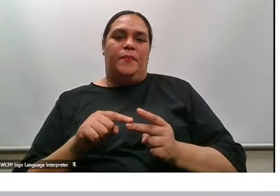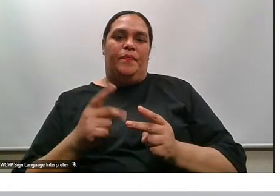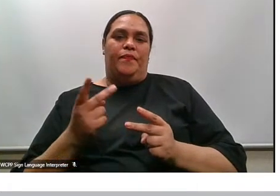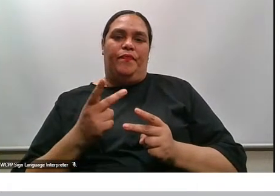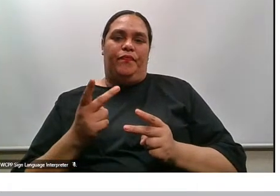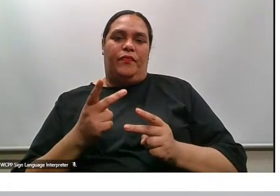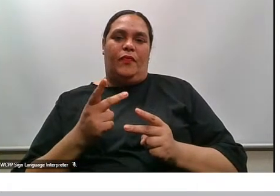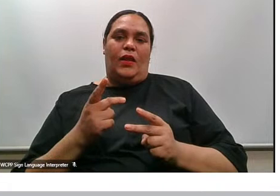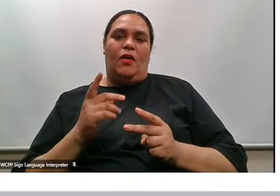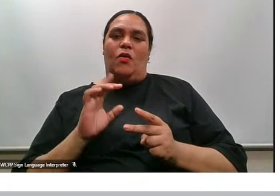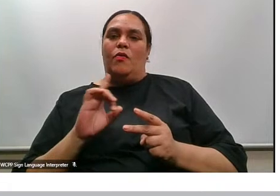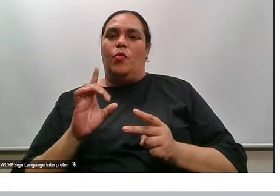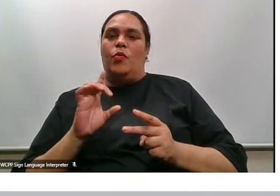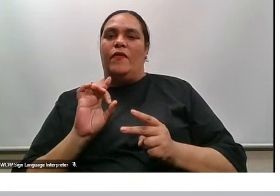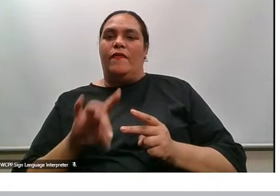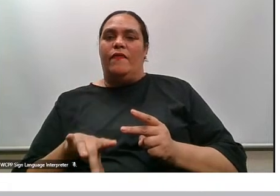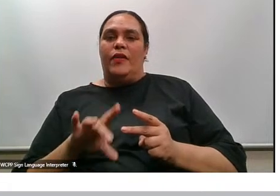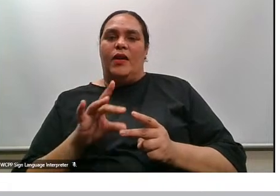and the kind of